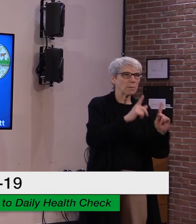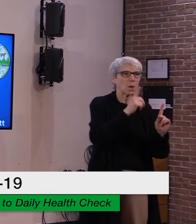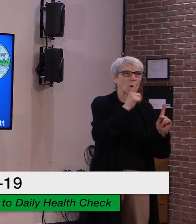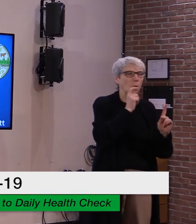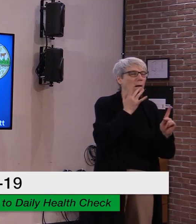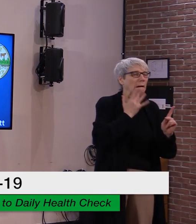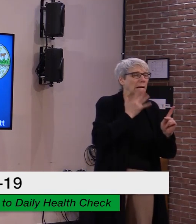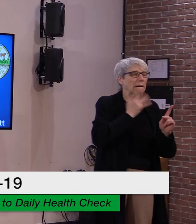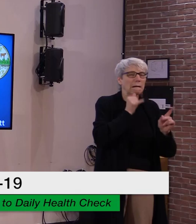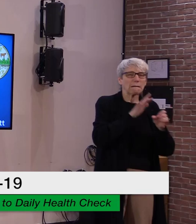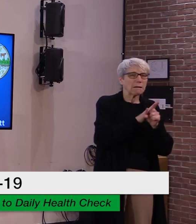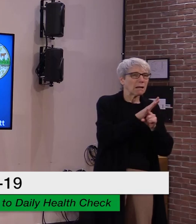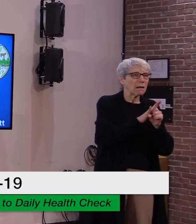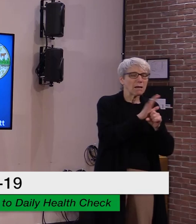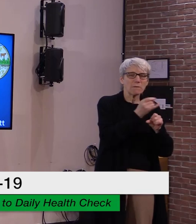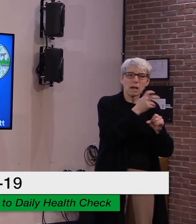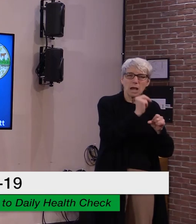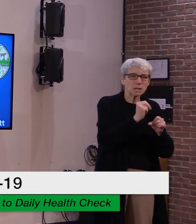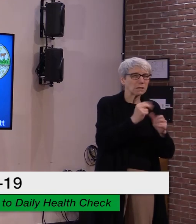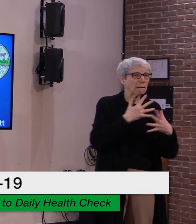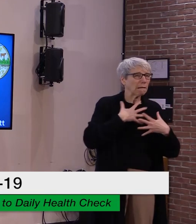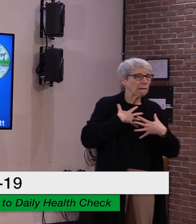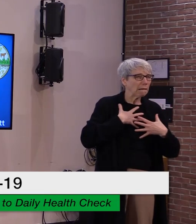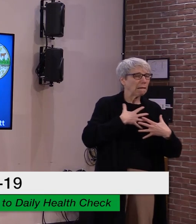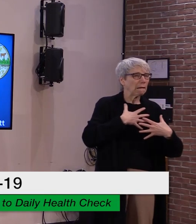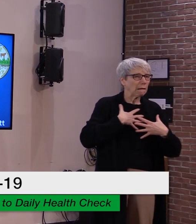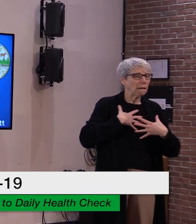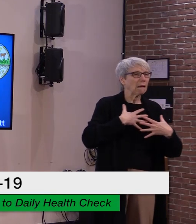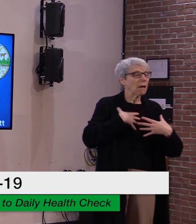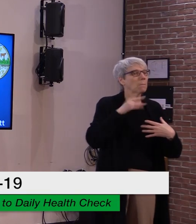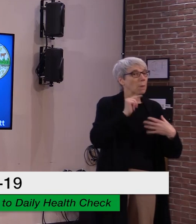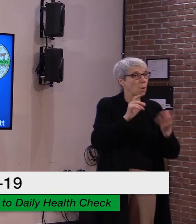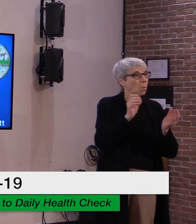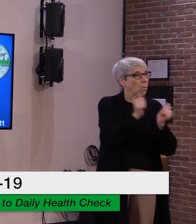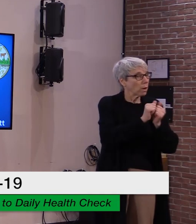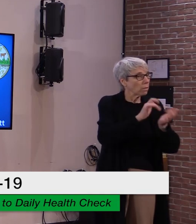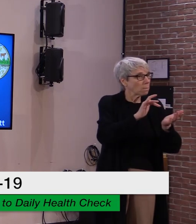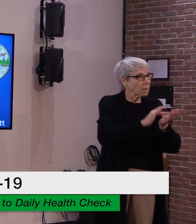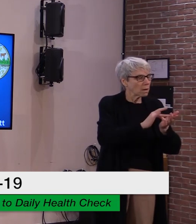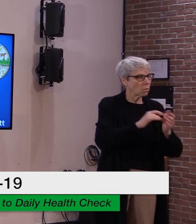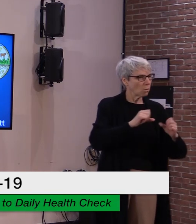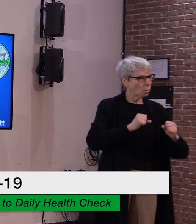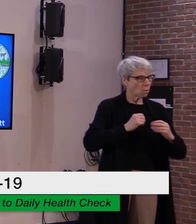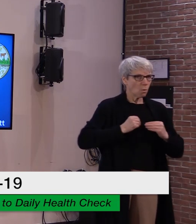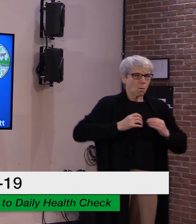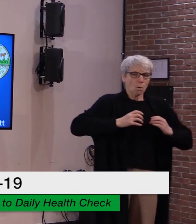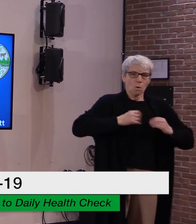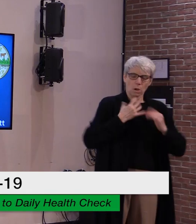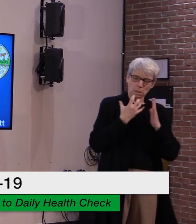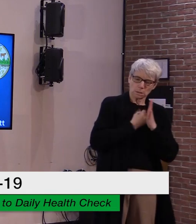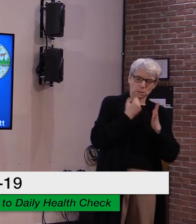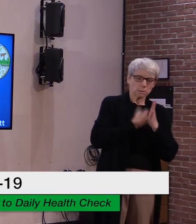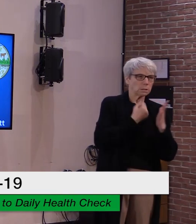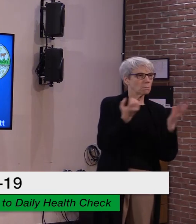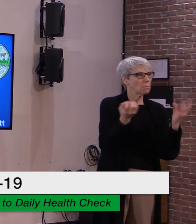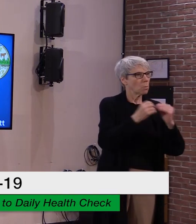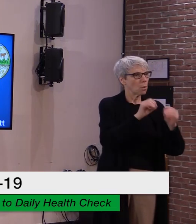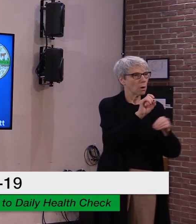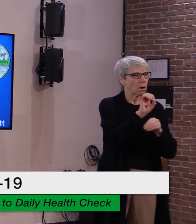air is clearly preventing patients from requiring ventilators and probably saving lives